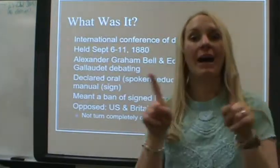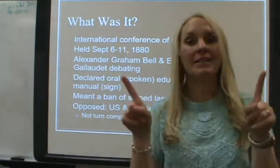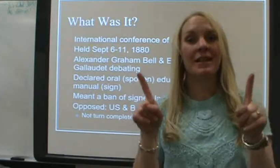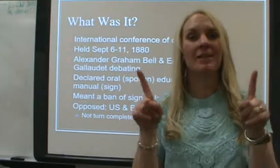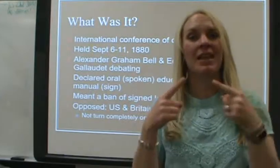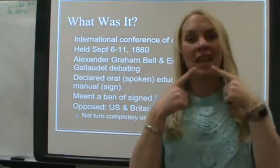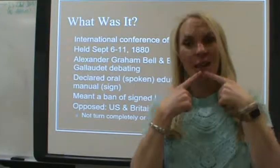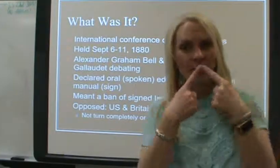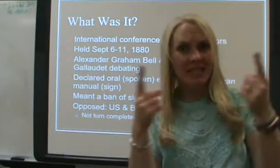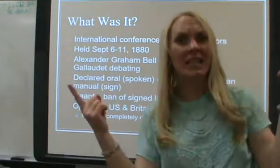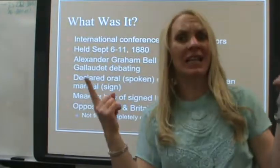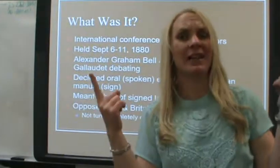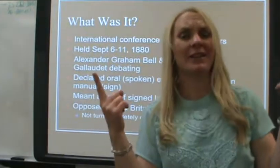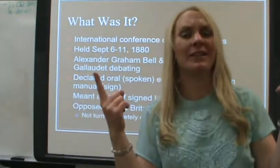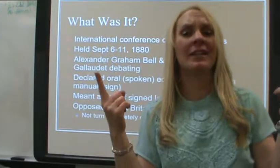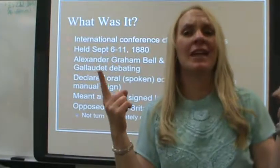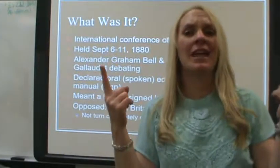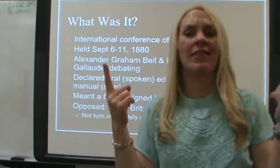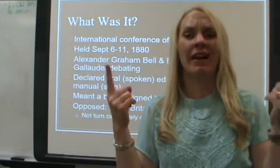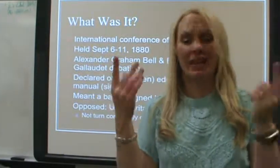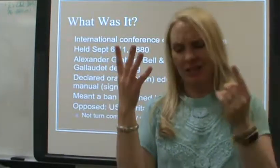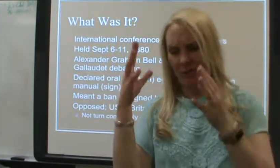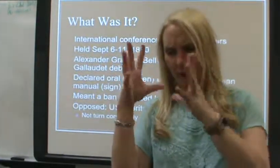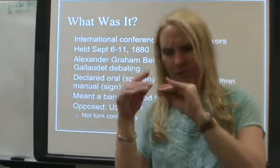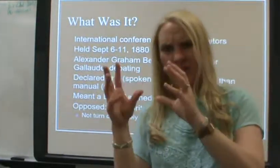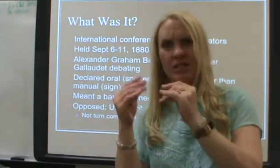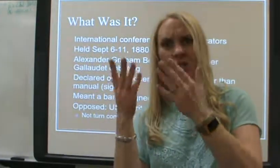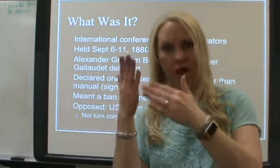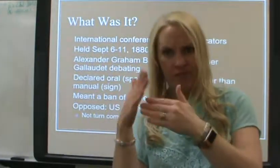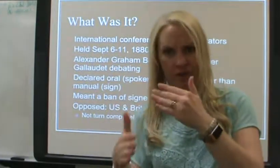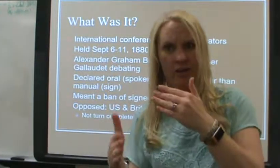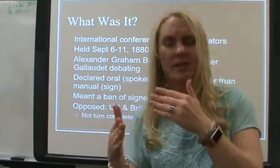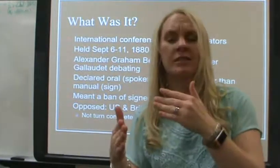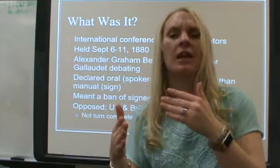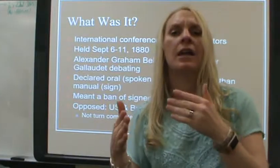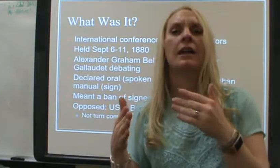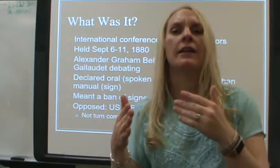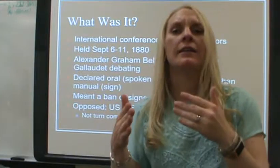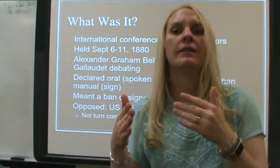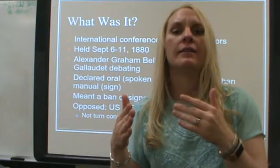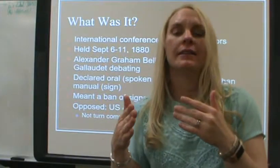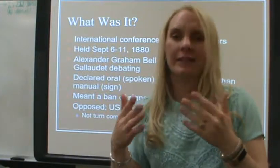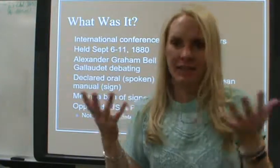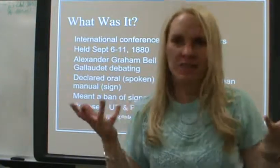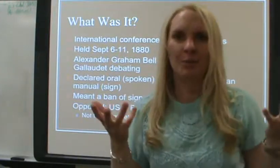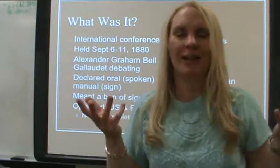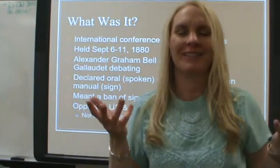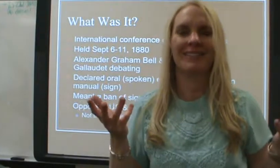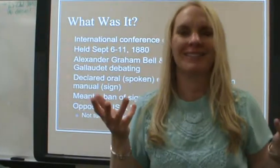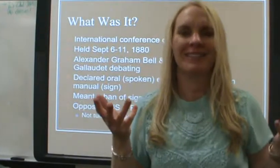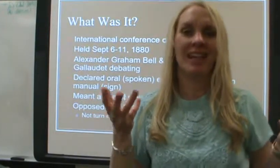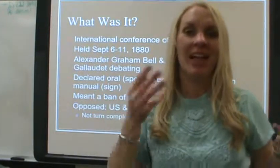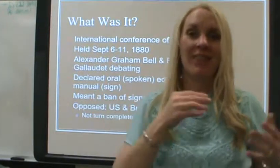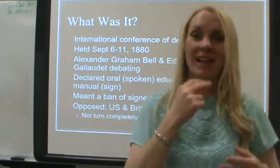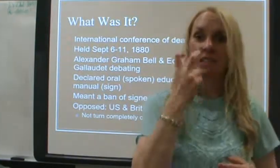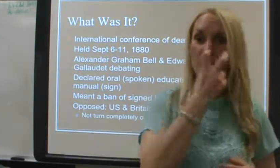But it was declared that, after this conference, guess what? That